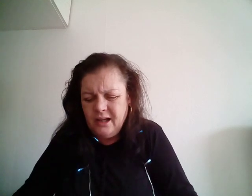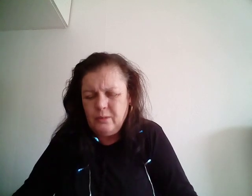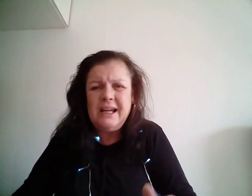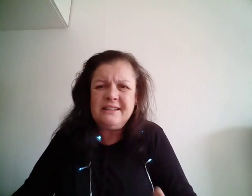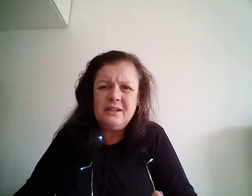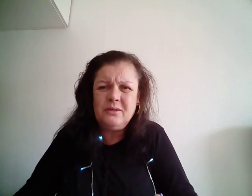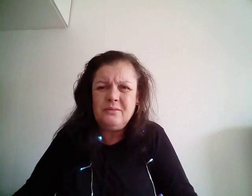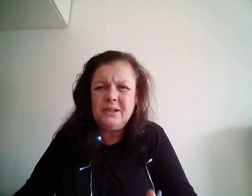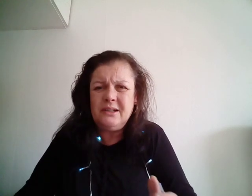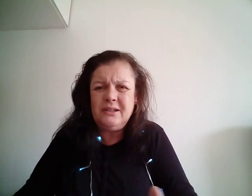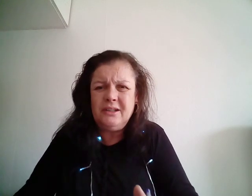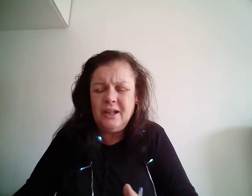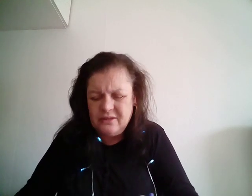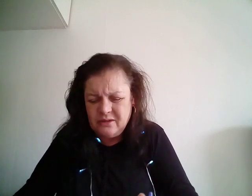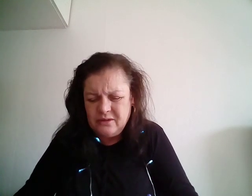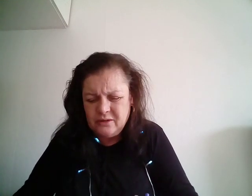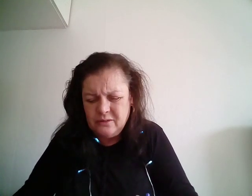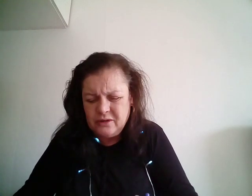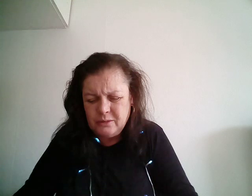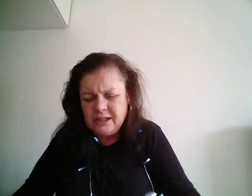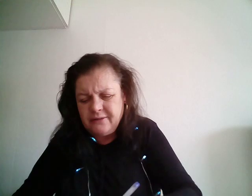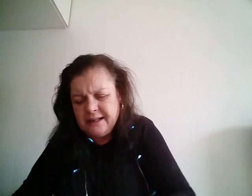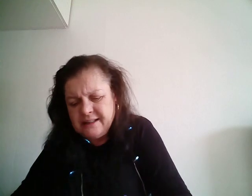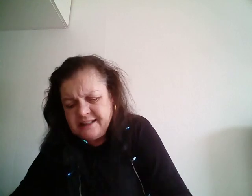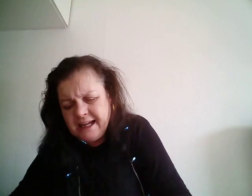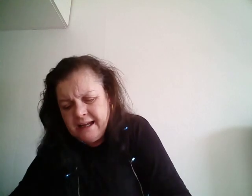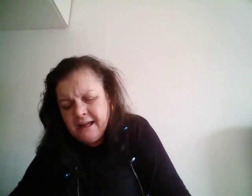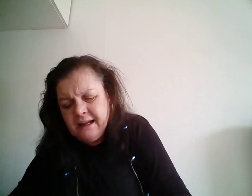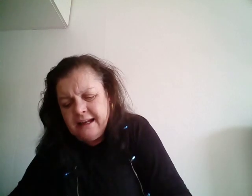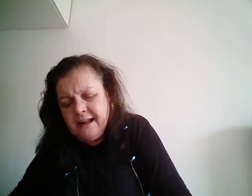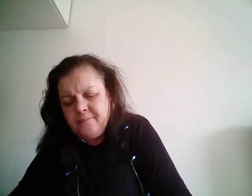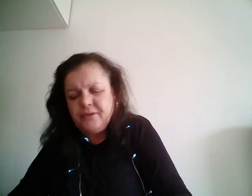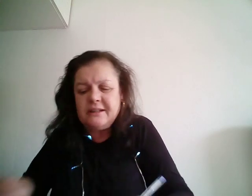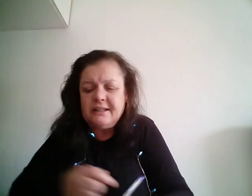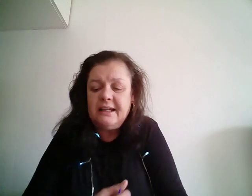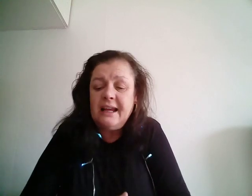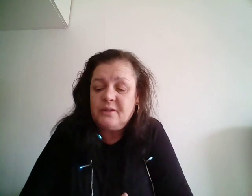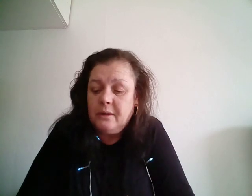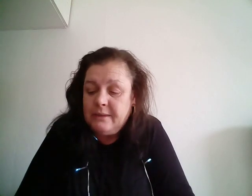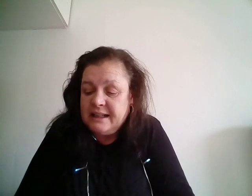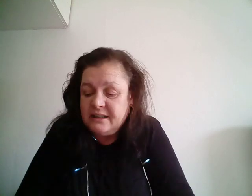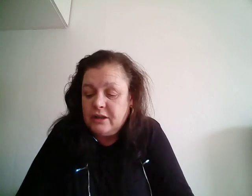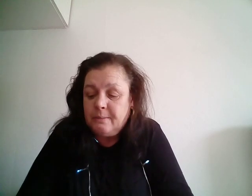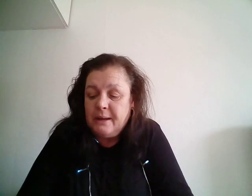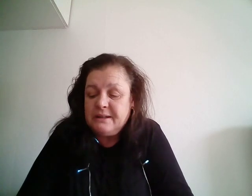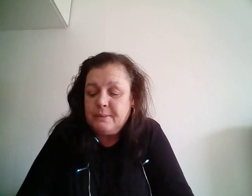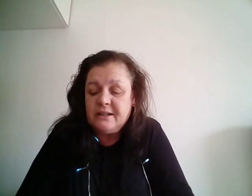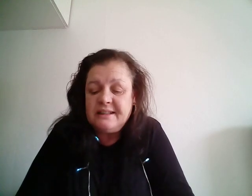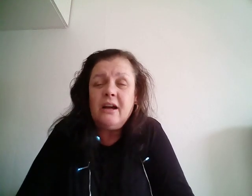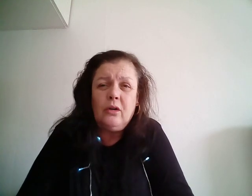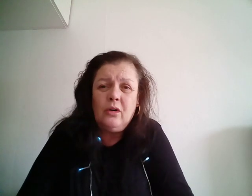a way to, you know, to work around this, okay, now, so the next one, my delicious babies, because they're